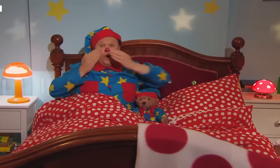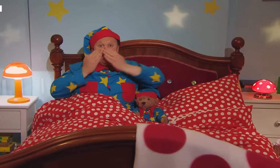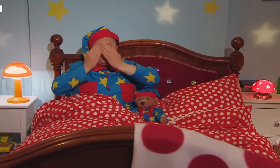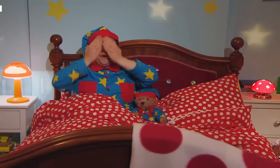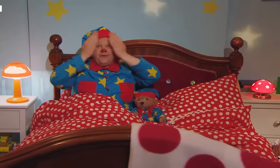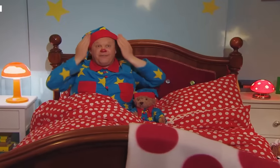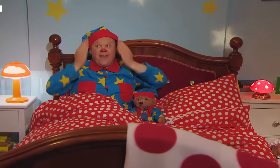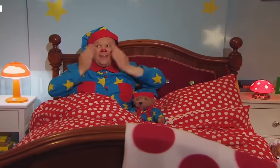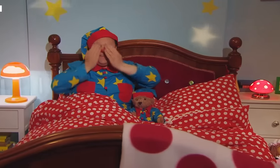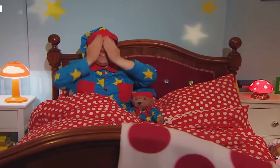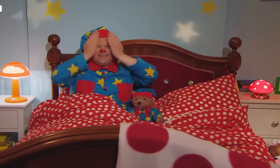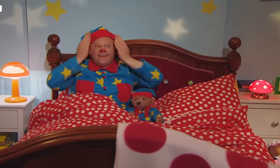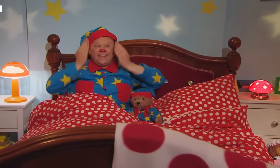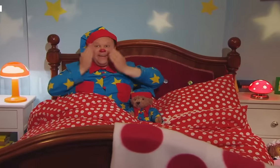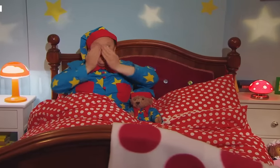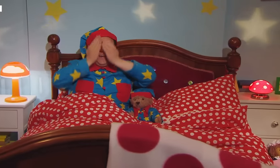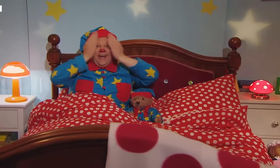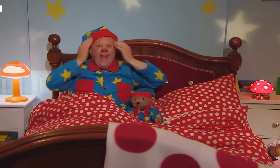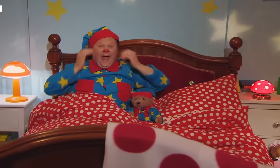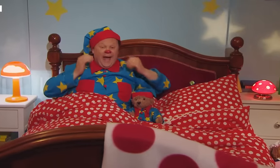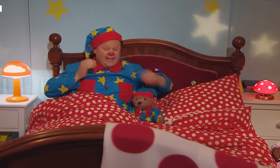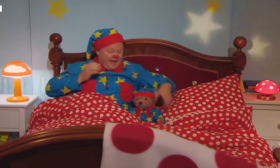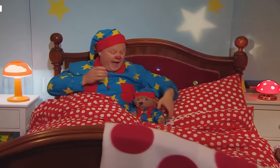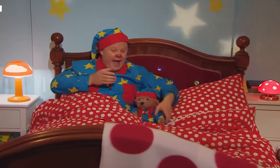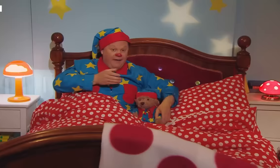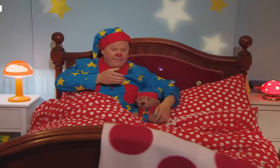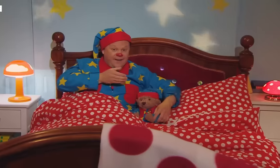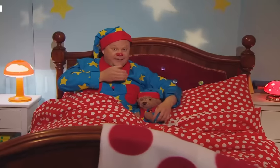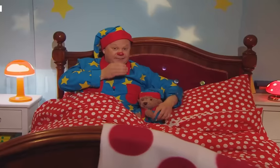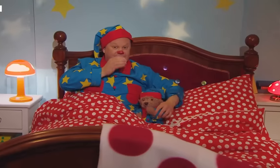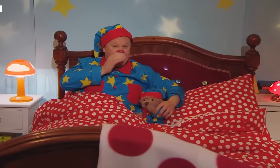Wash your face and have a drink.